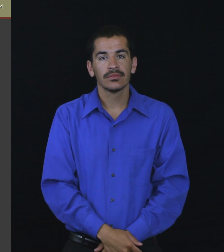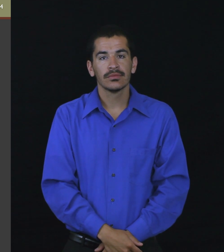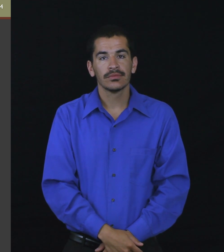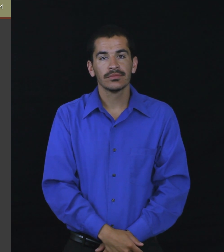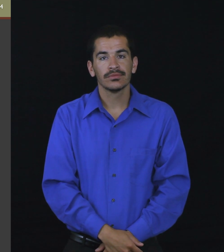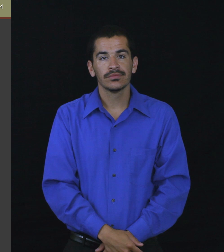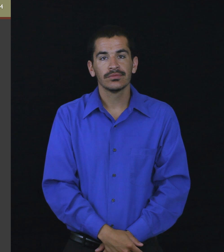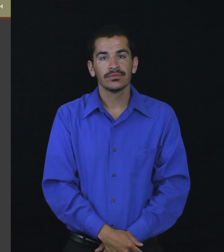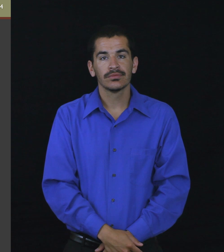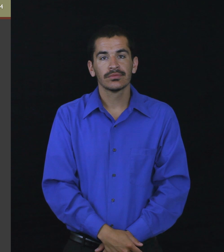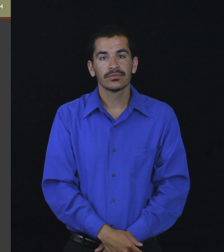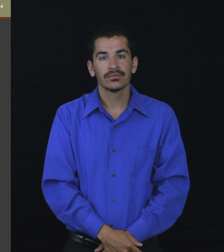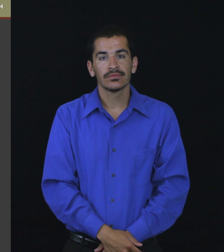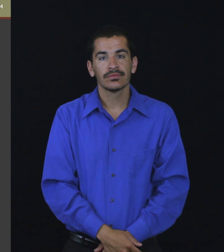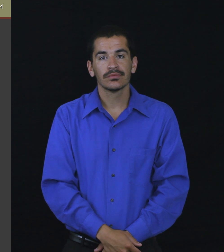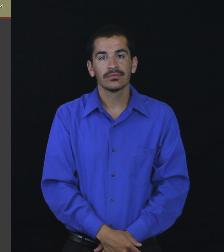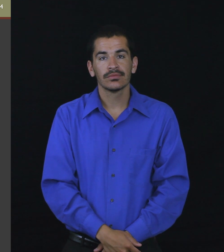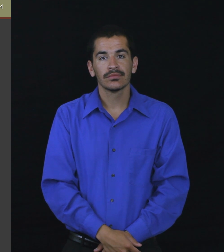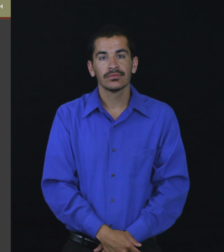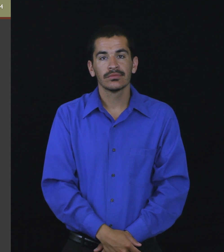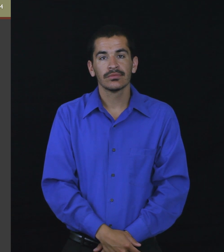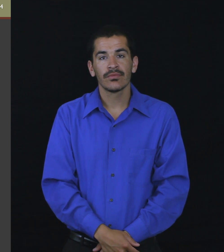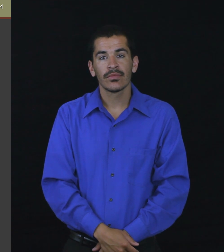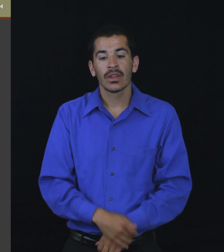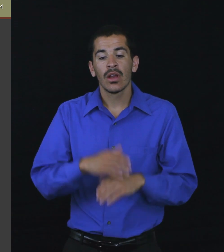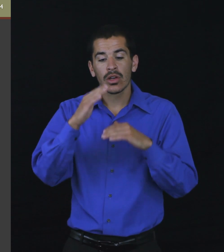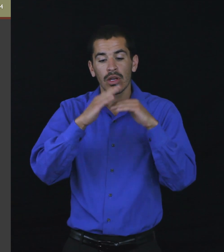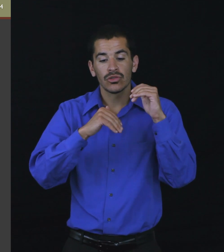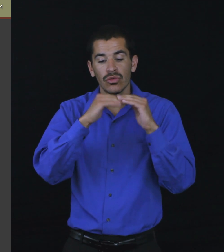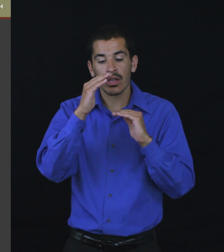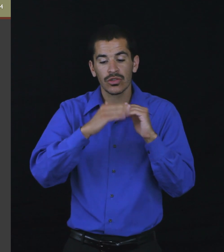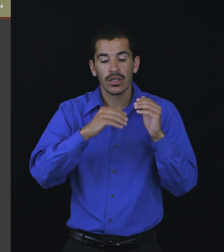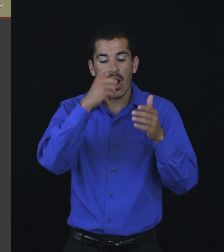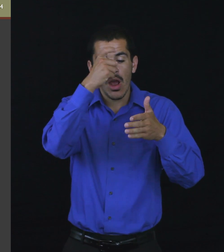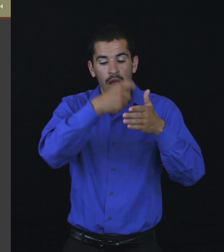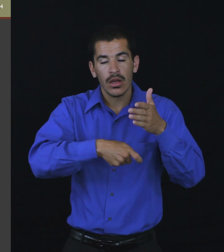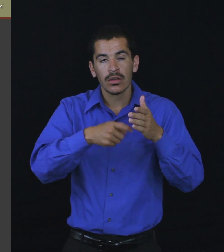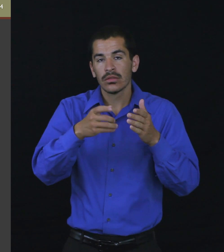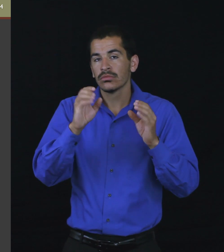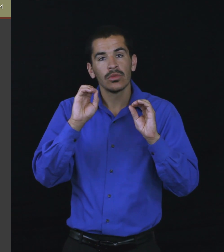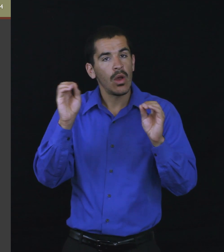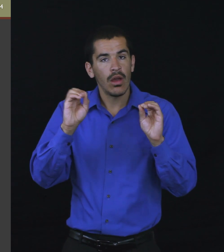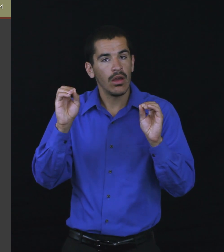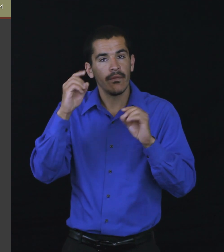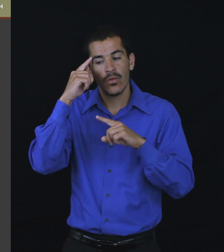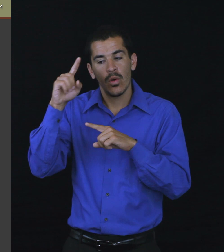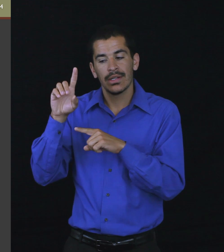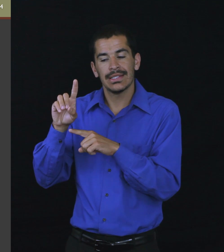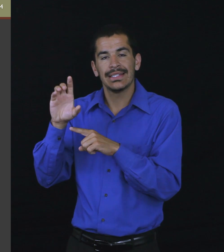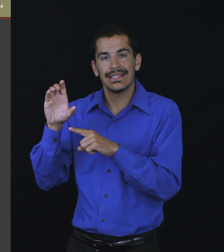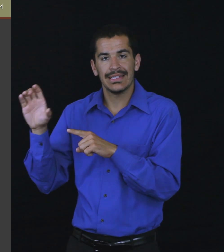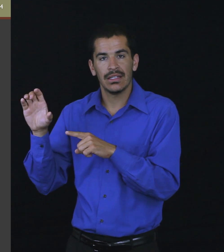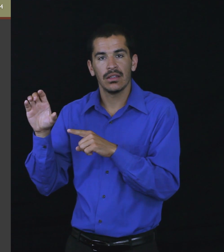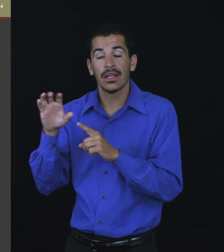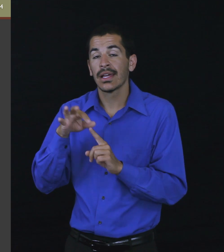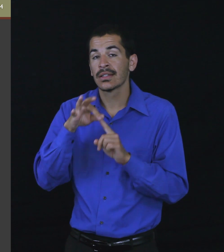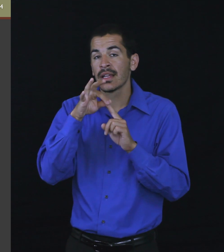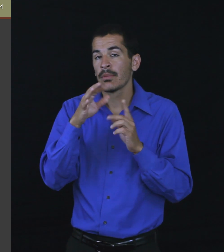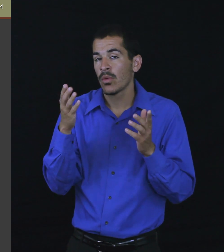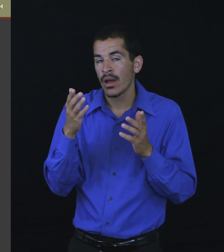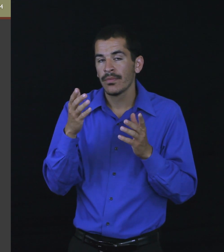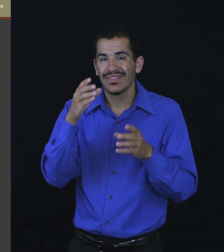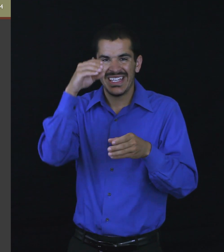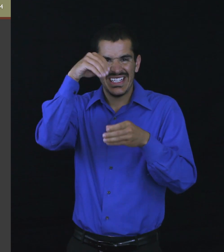The DCC will have no construction costs except interior improvements to